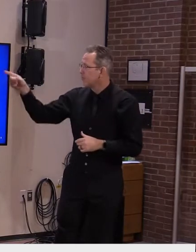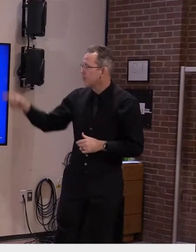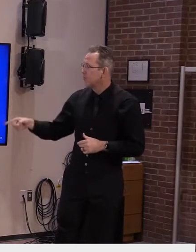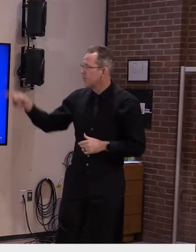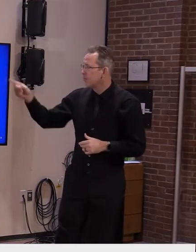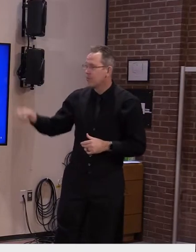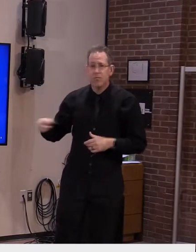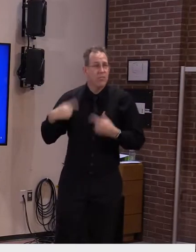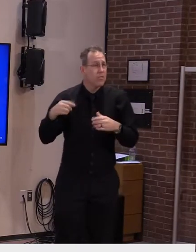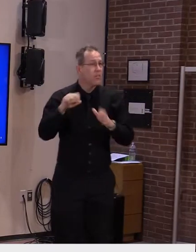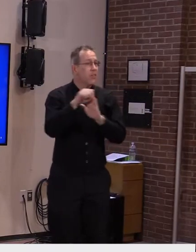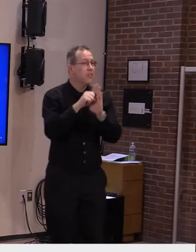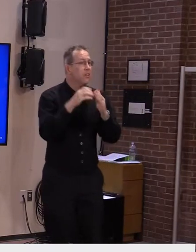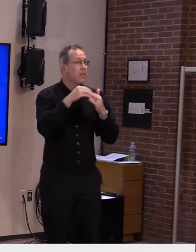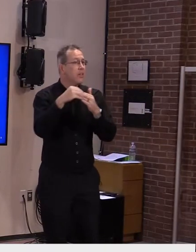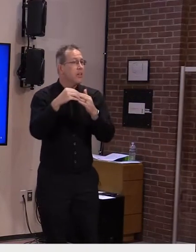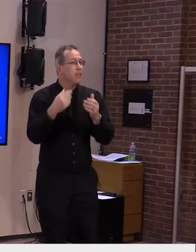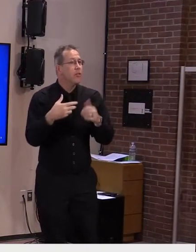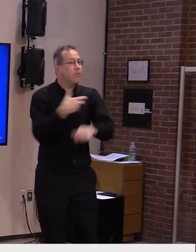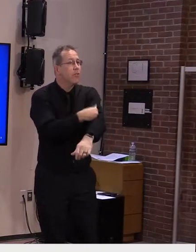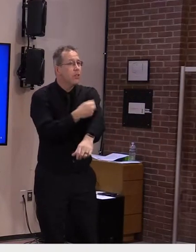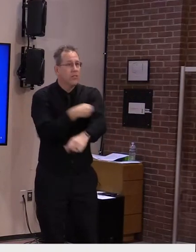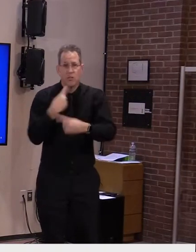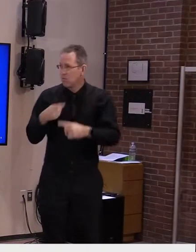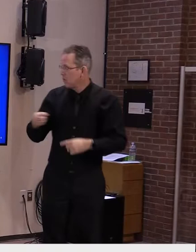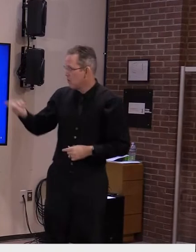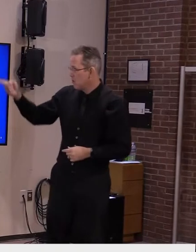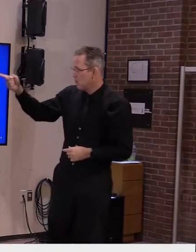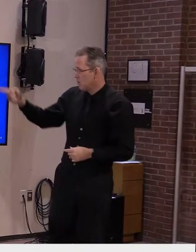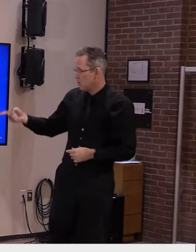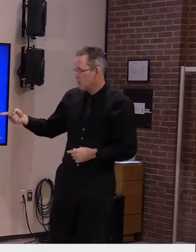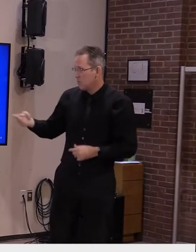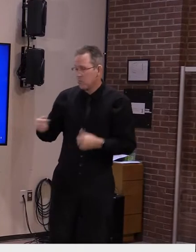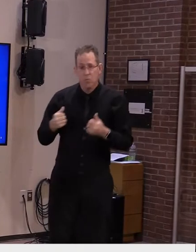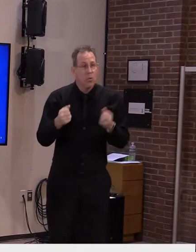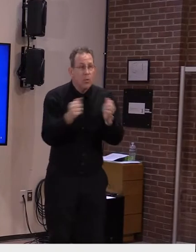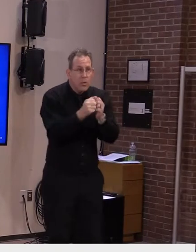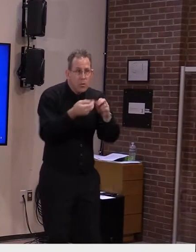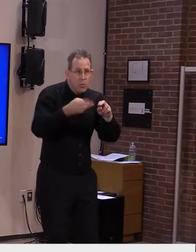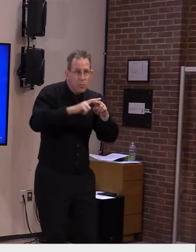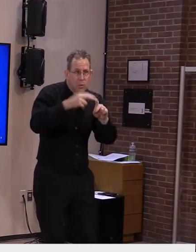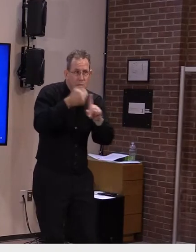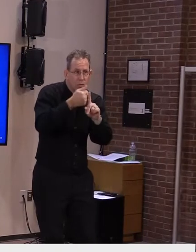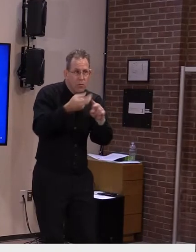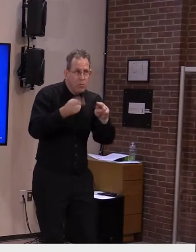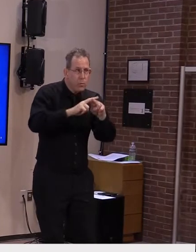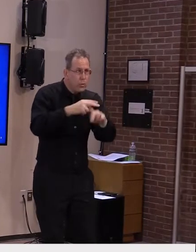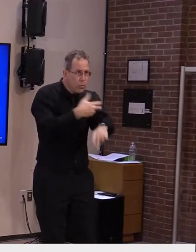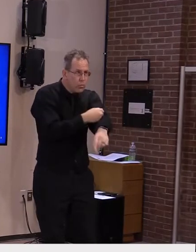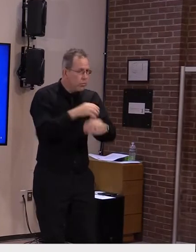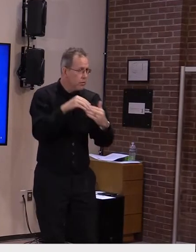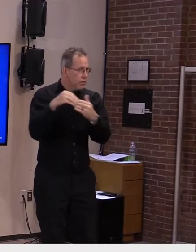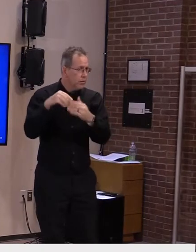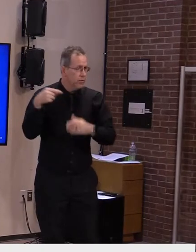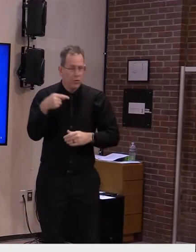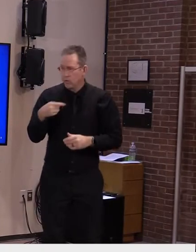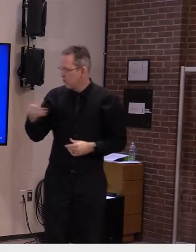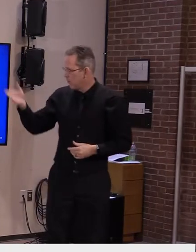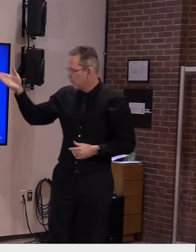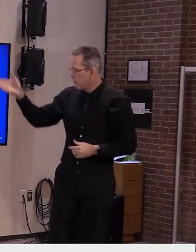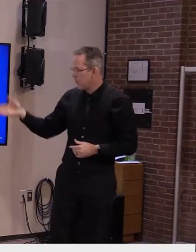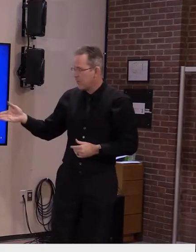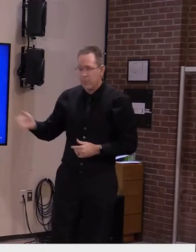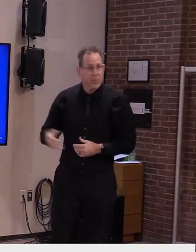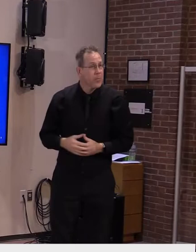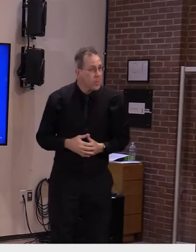We are number one when it comes to the full population across the board, the 18 and over population, the 50 and older, and most